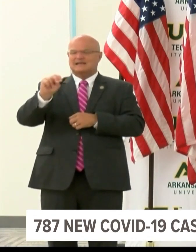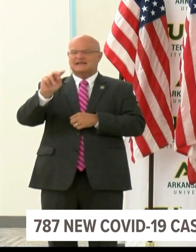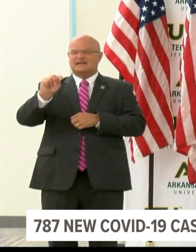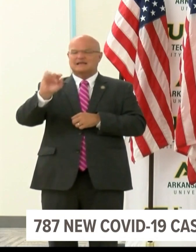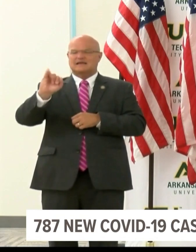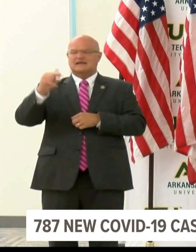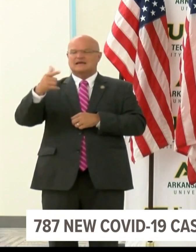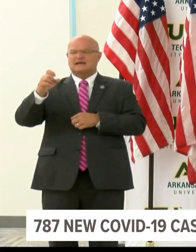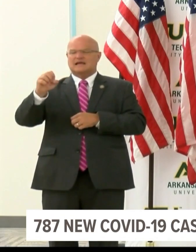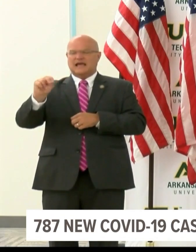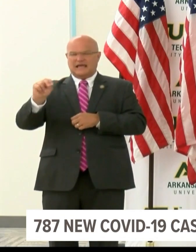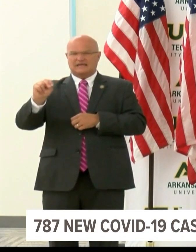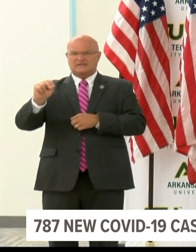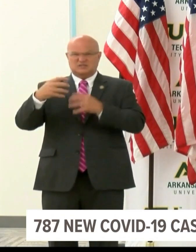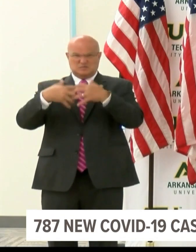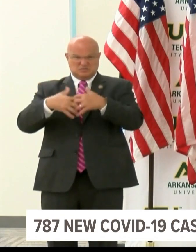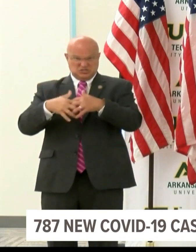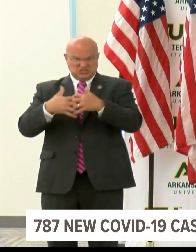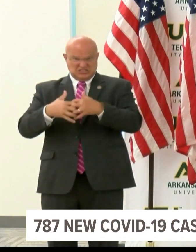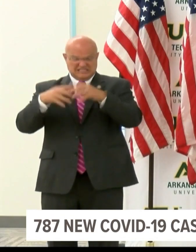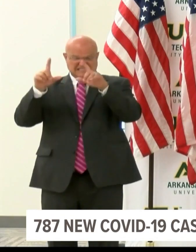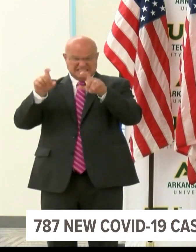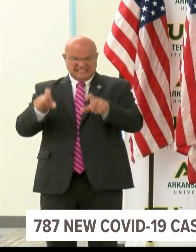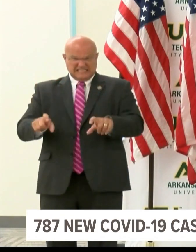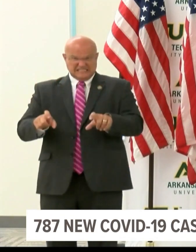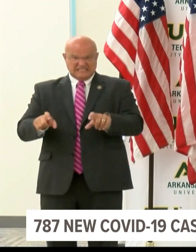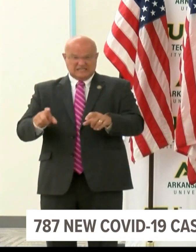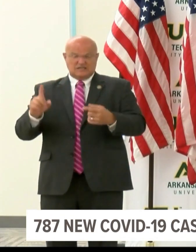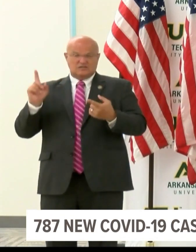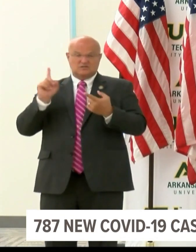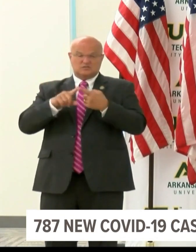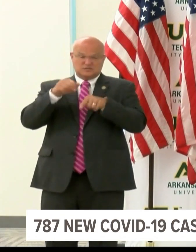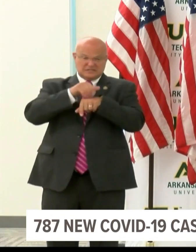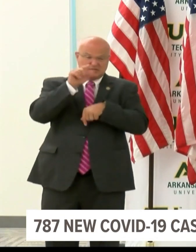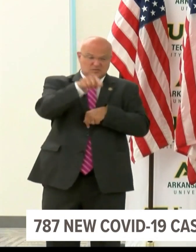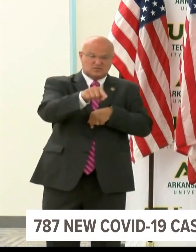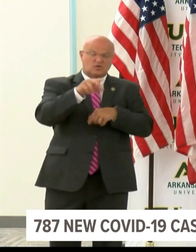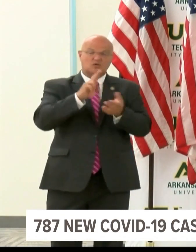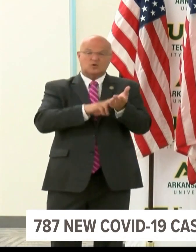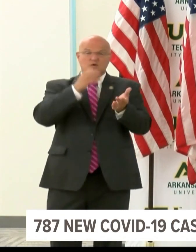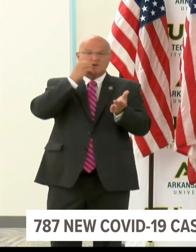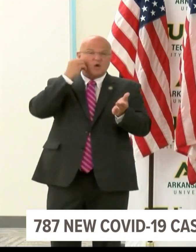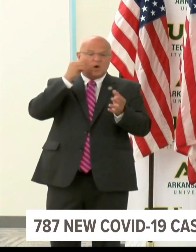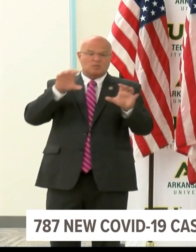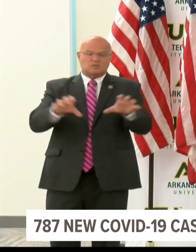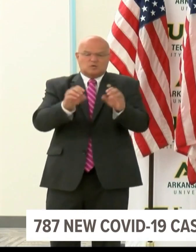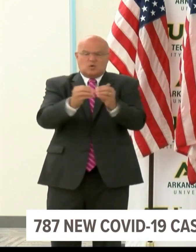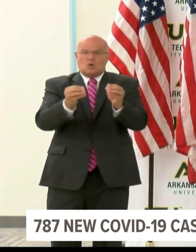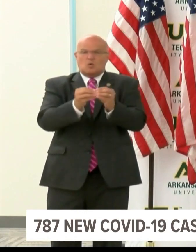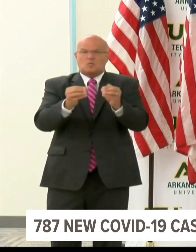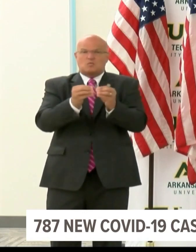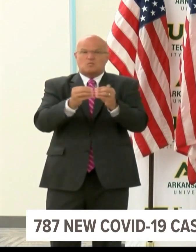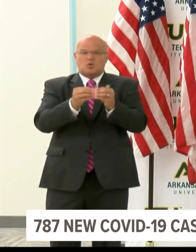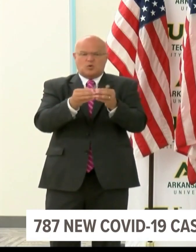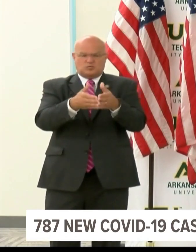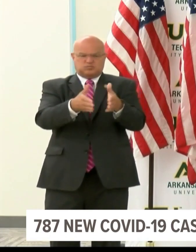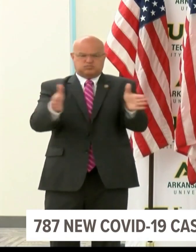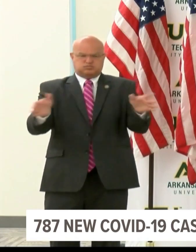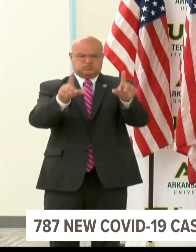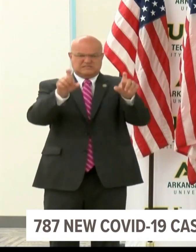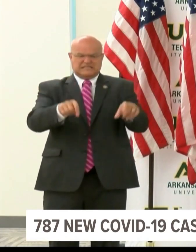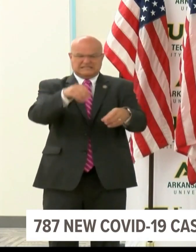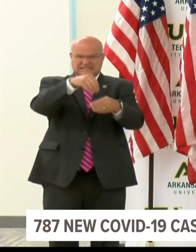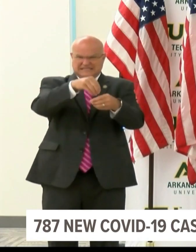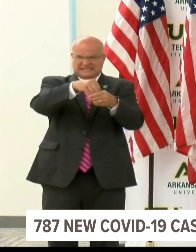tests, antigen machines, testing machines to nursing home facilities to do more broad